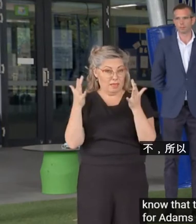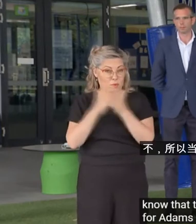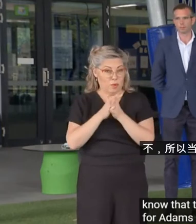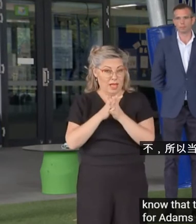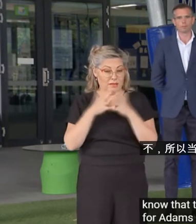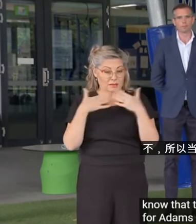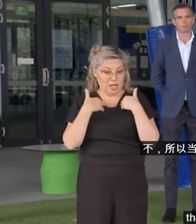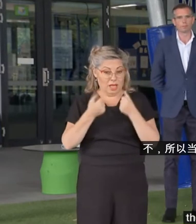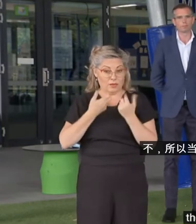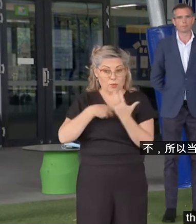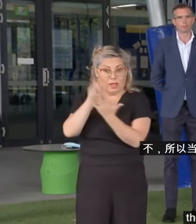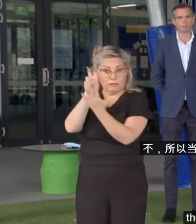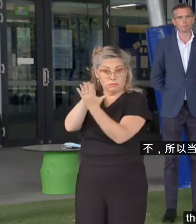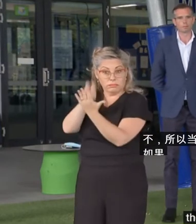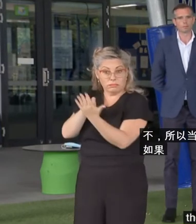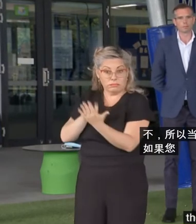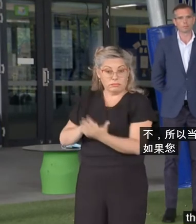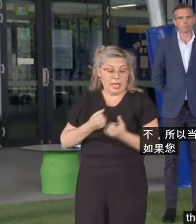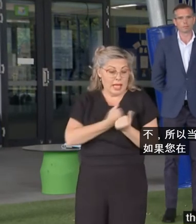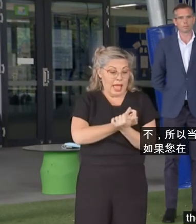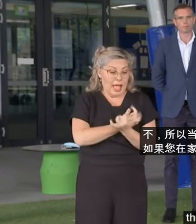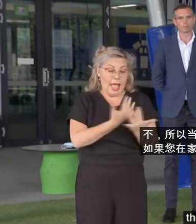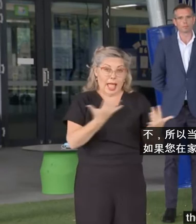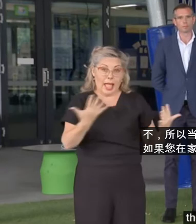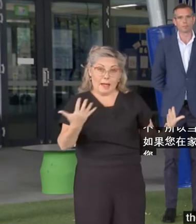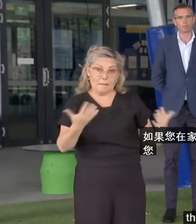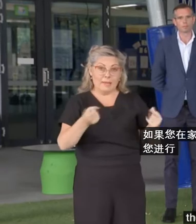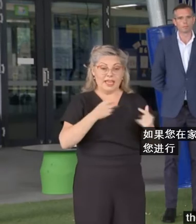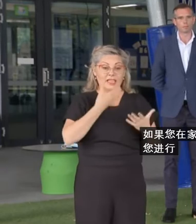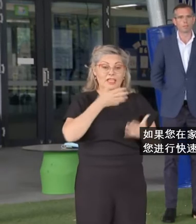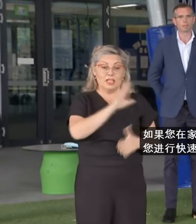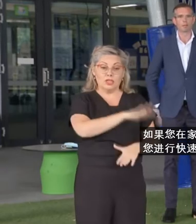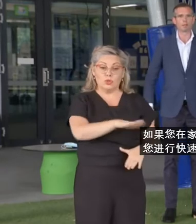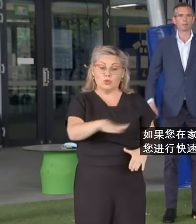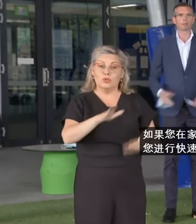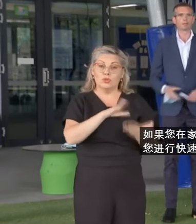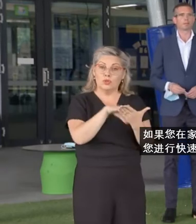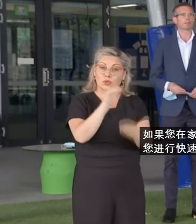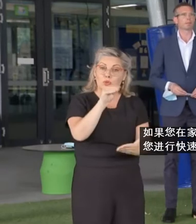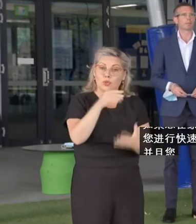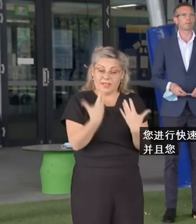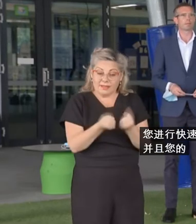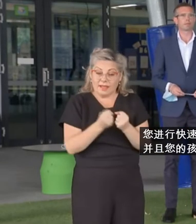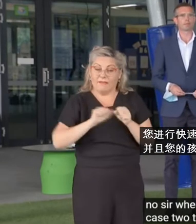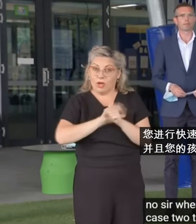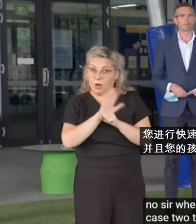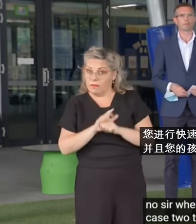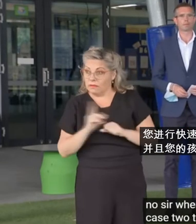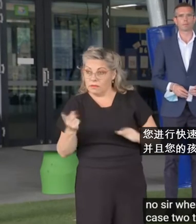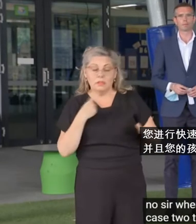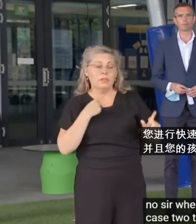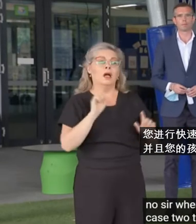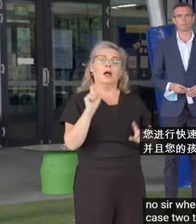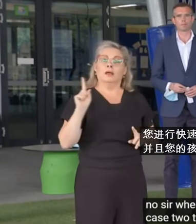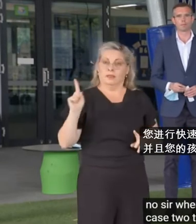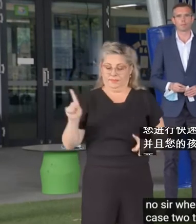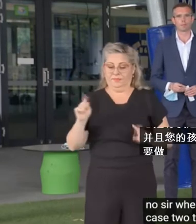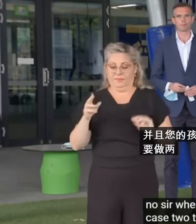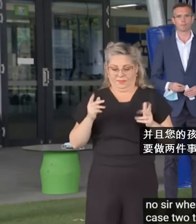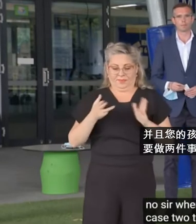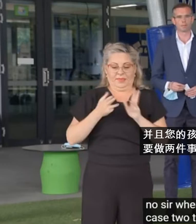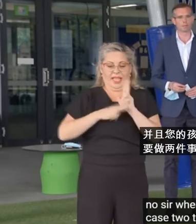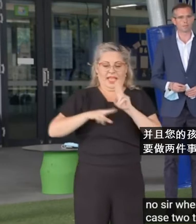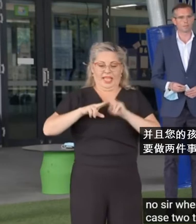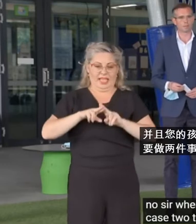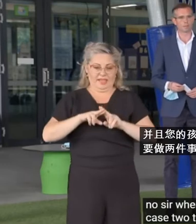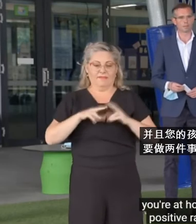No, so when there is a positive case, two things will happen. If you're at home and you do your positive rapid antigen test and your child tests positive, we ask you to